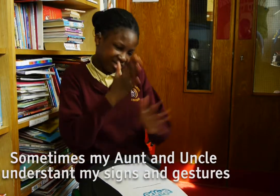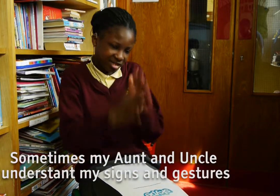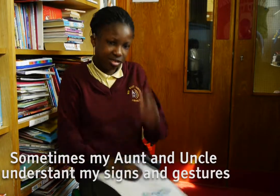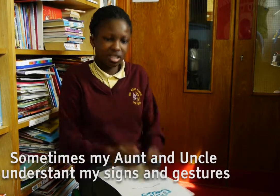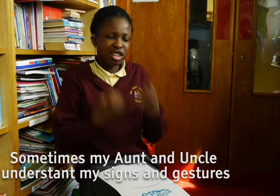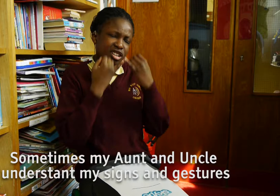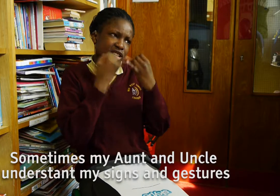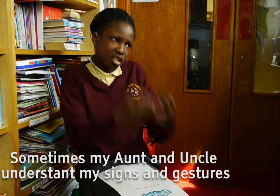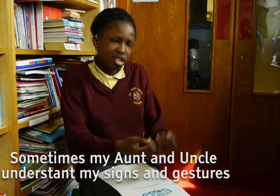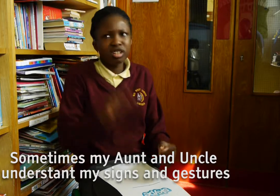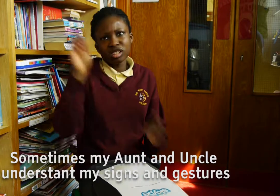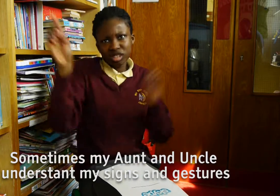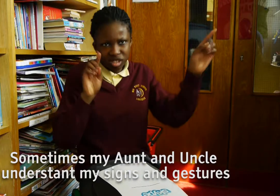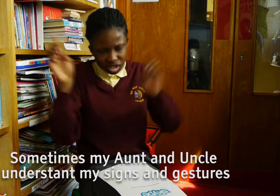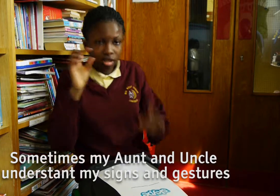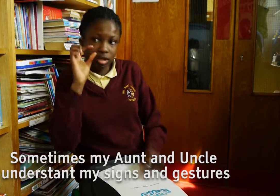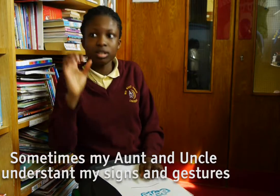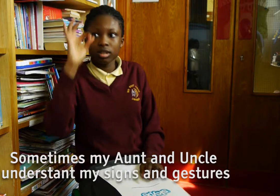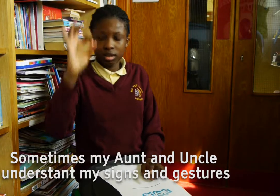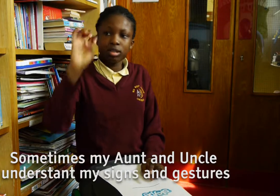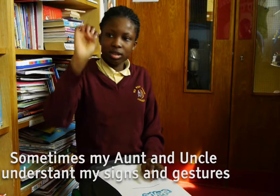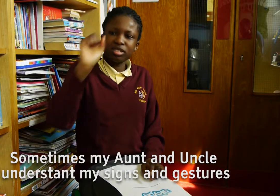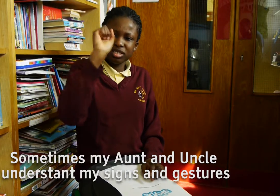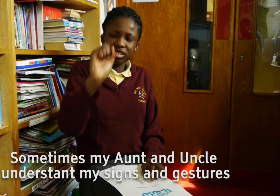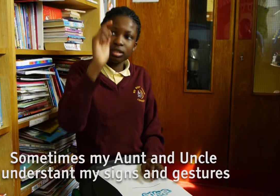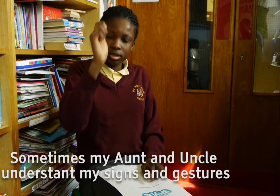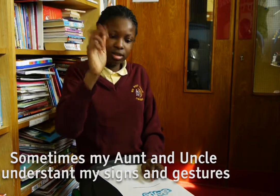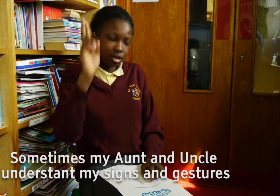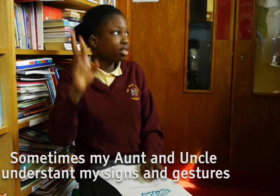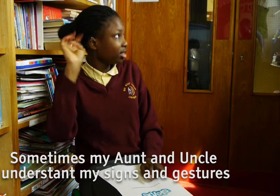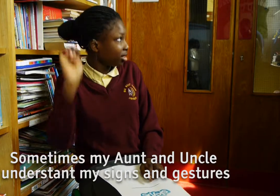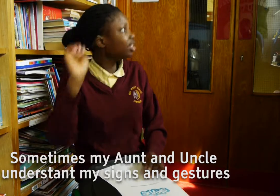Sometimes my aunt and my uncle understand a little bit of my sign and some gesture as well.